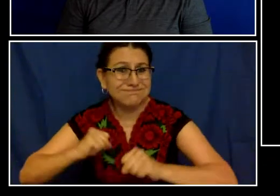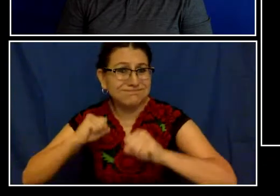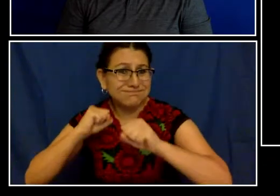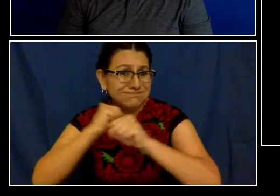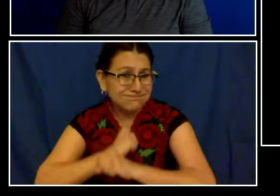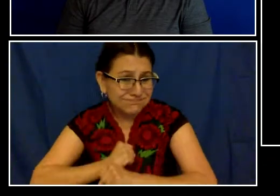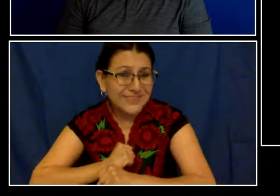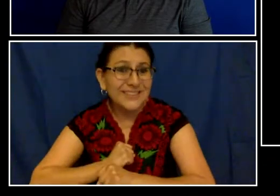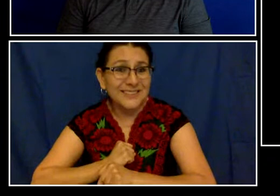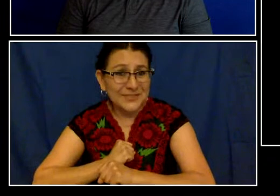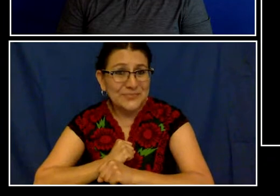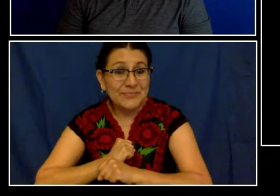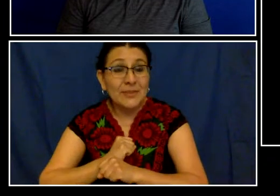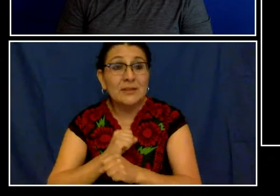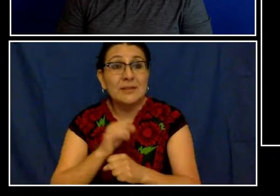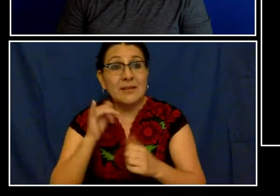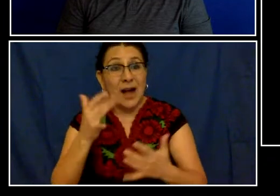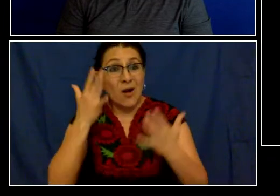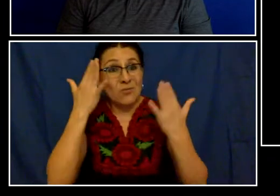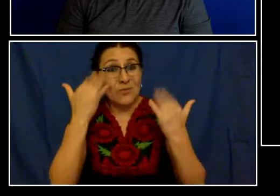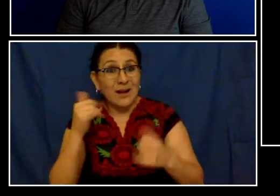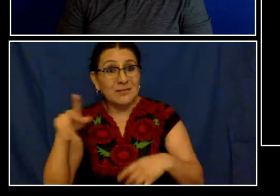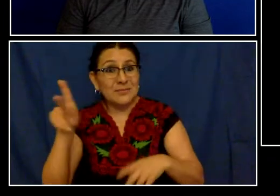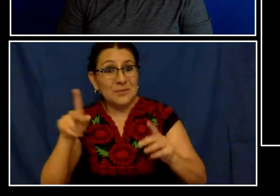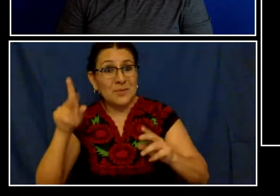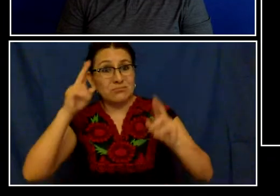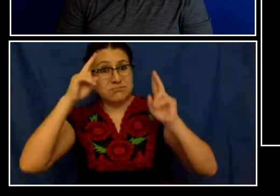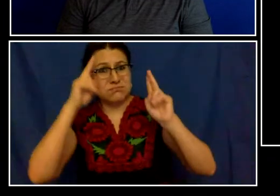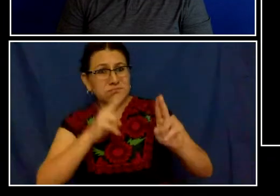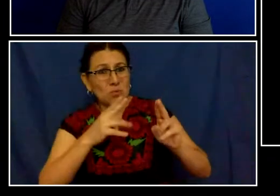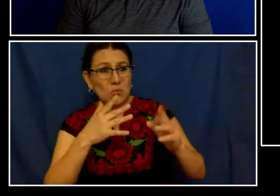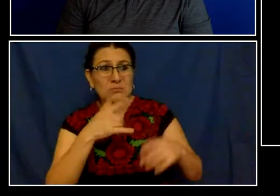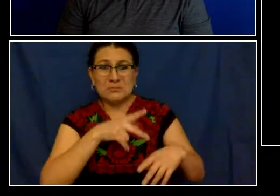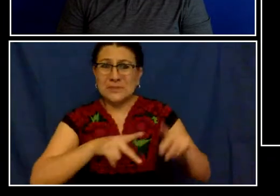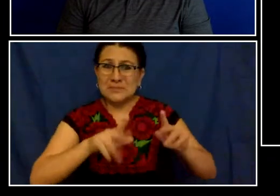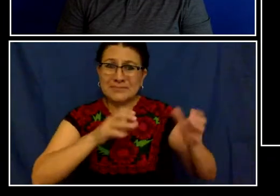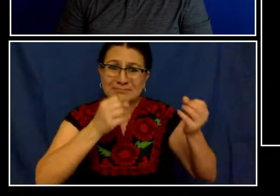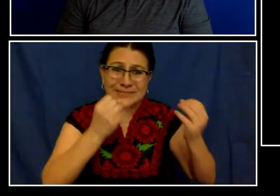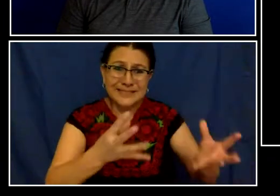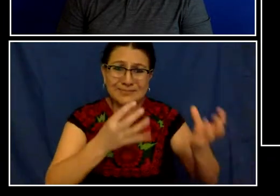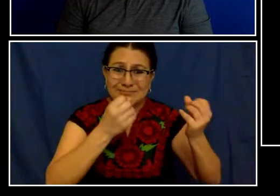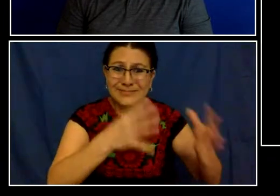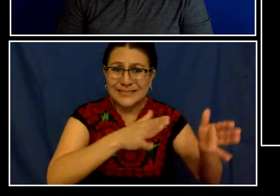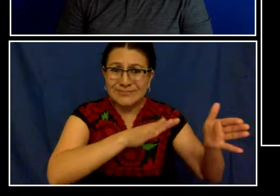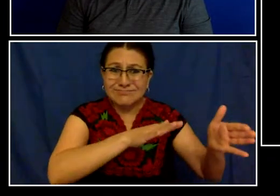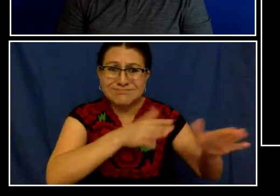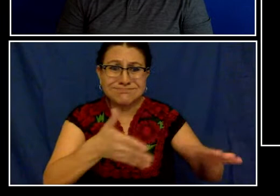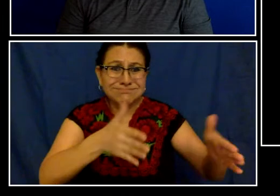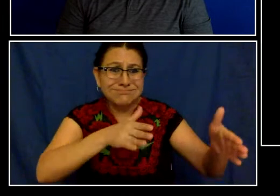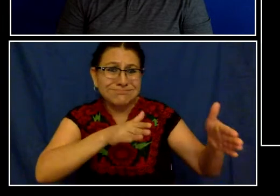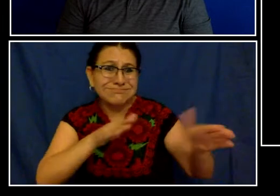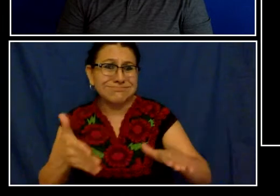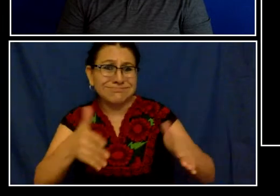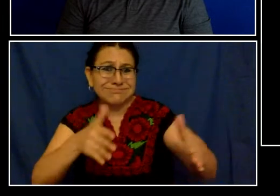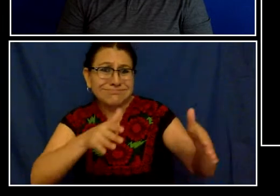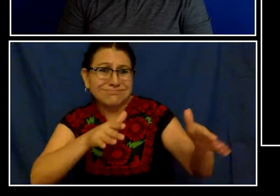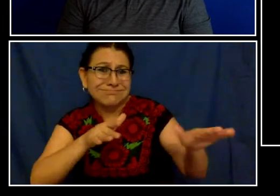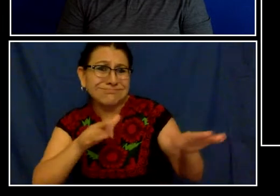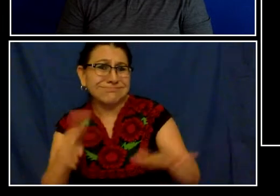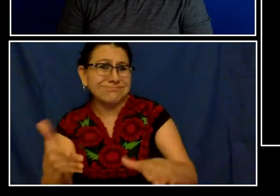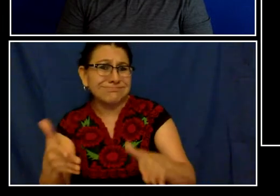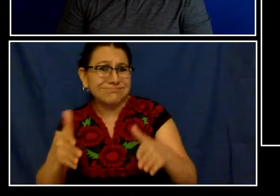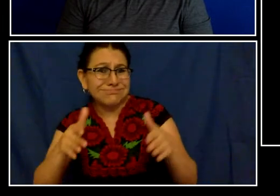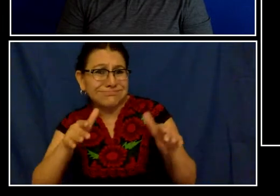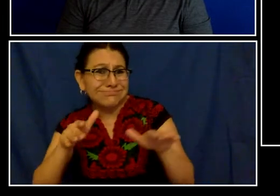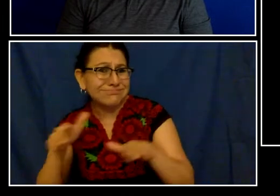many years of constant fighting and suffrage. And people are now honoring because of all the